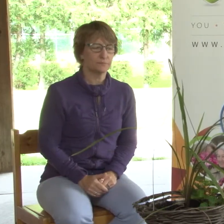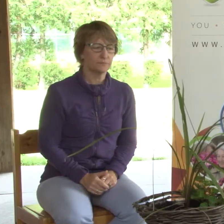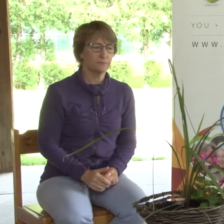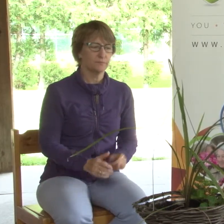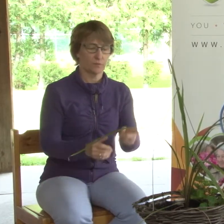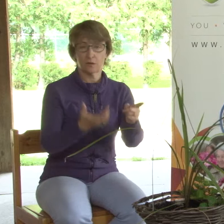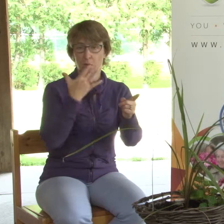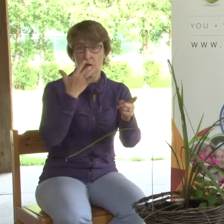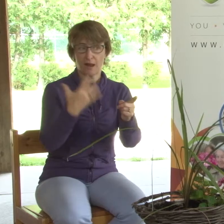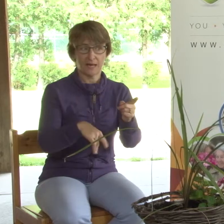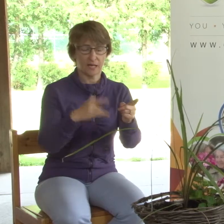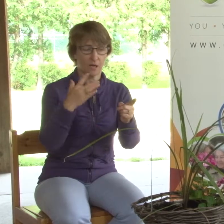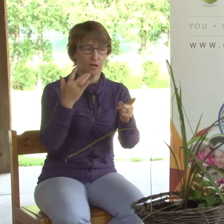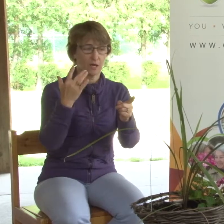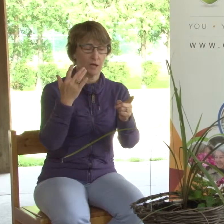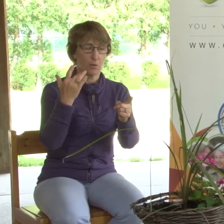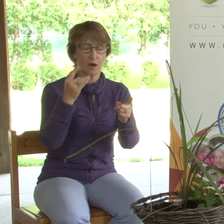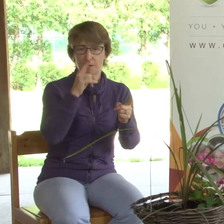And we're lucky because we have one of the top